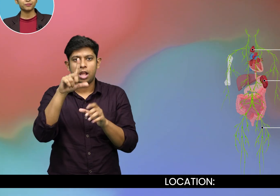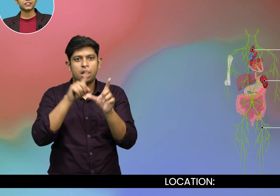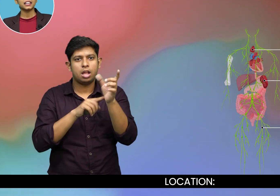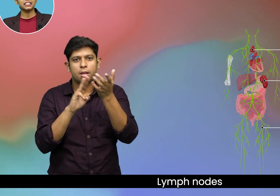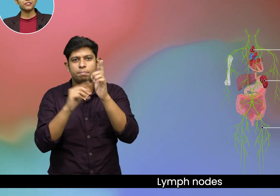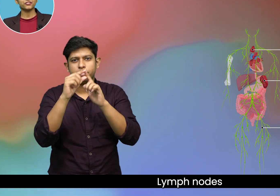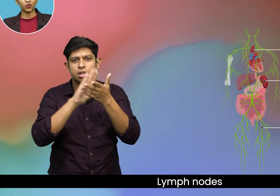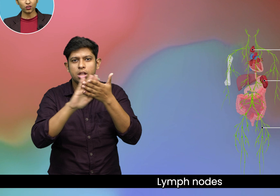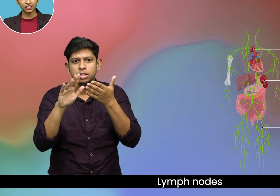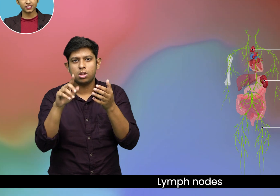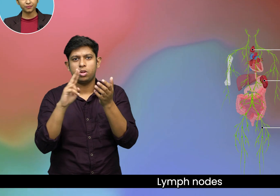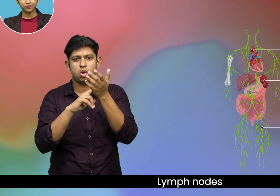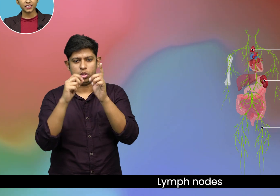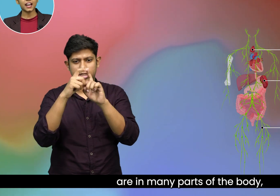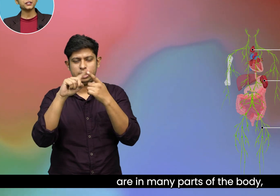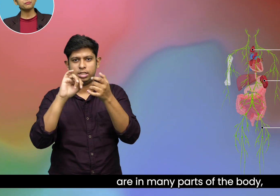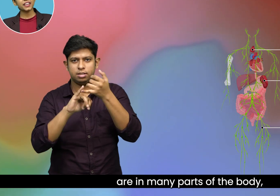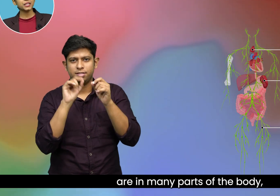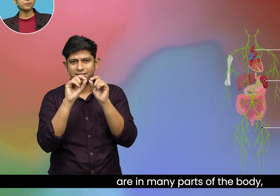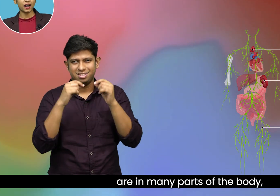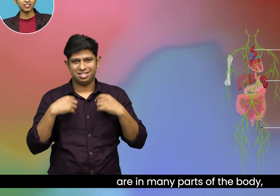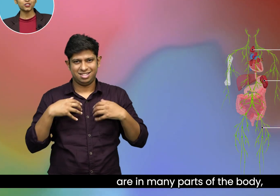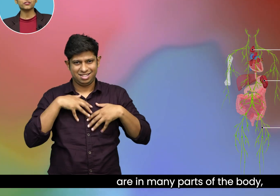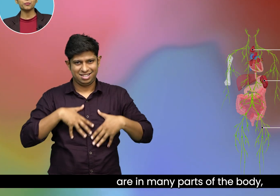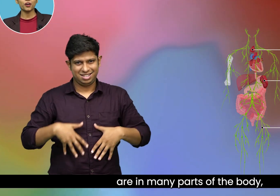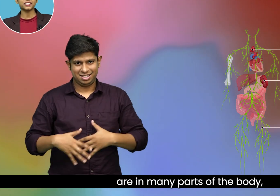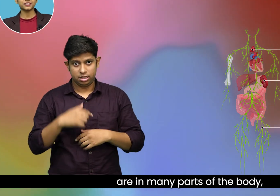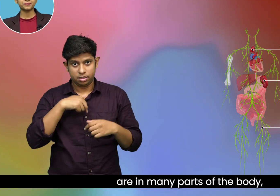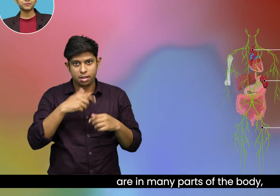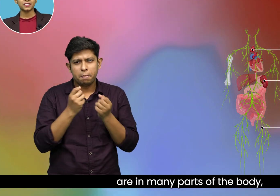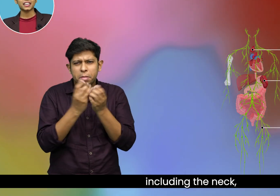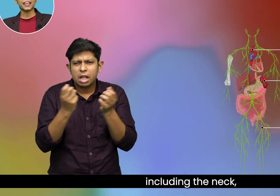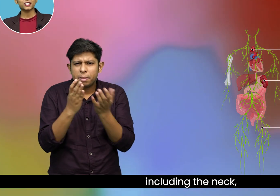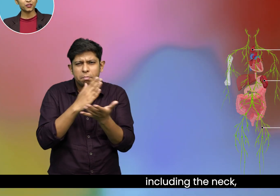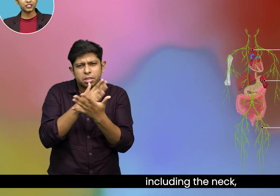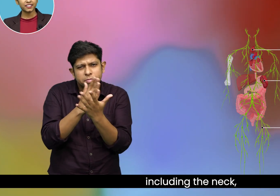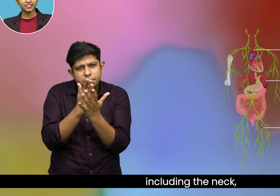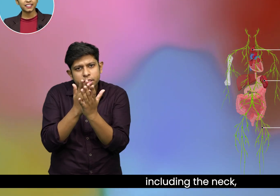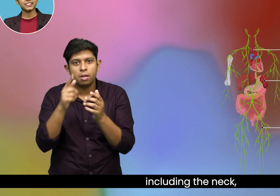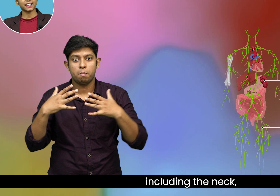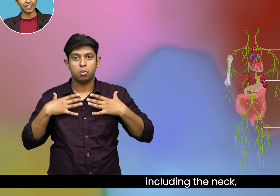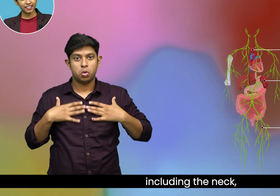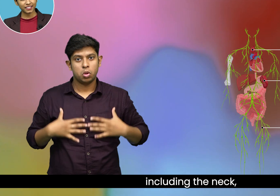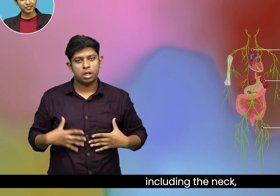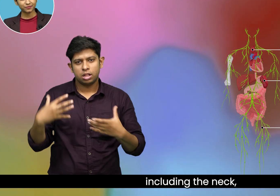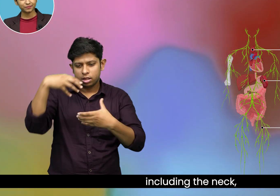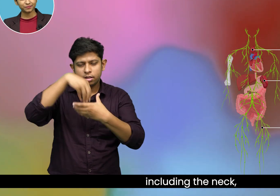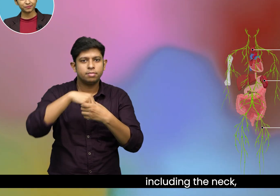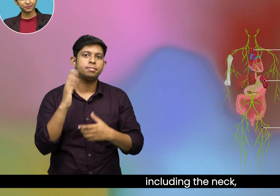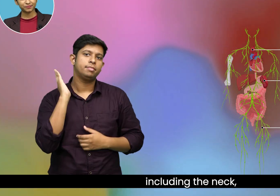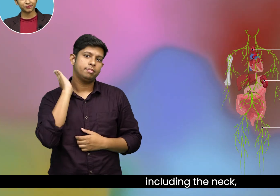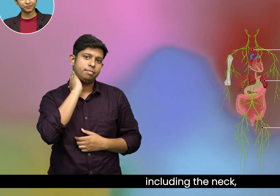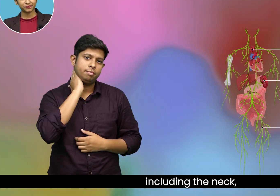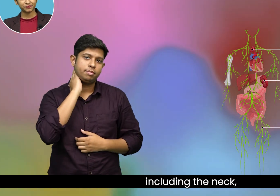Location. Lymph nodes are in many parts of the body, including the neck,